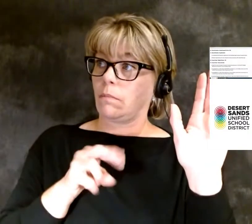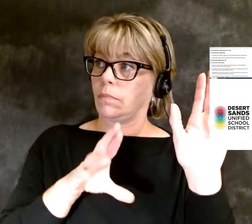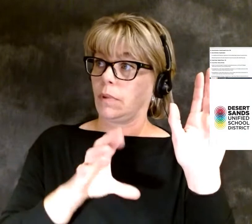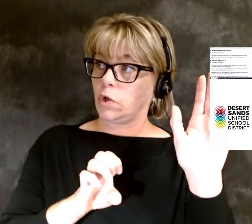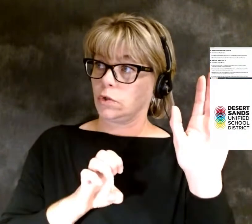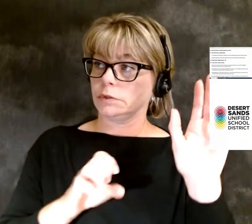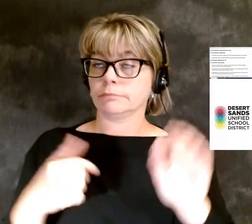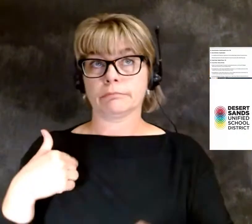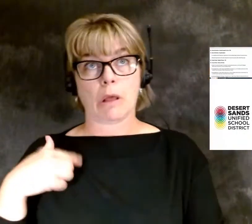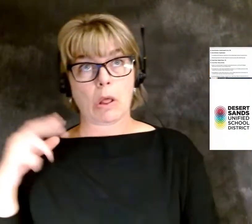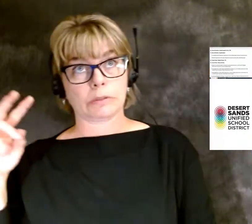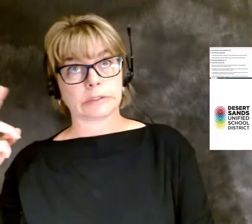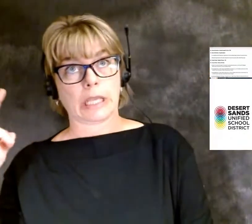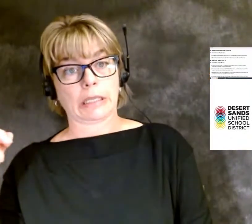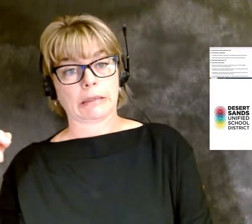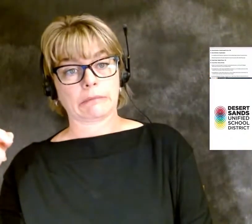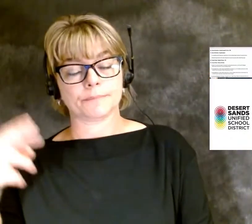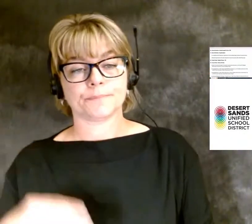second that.